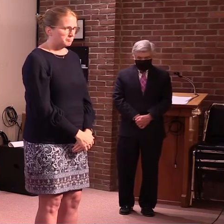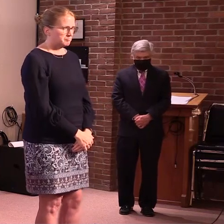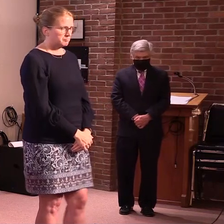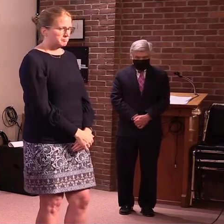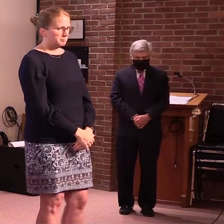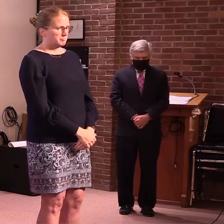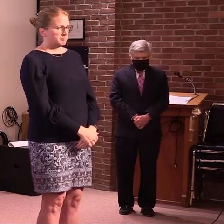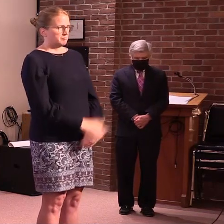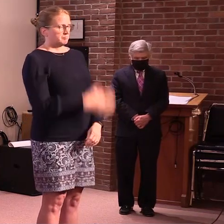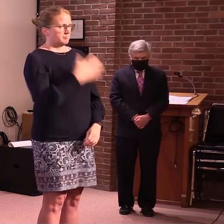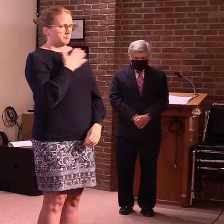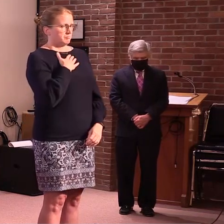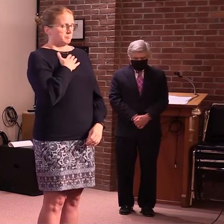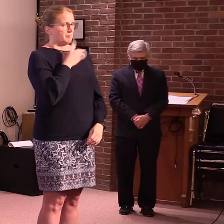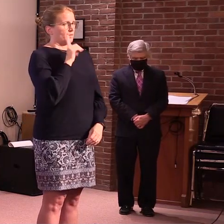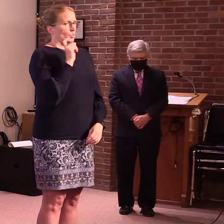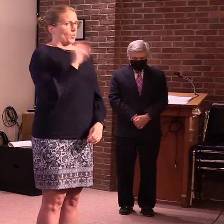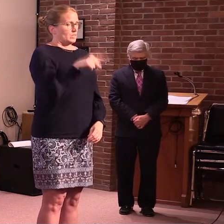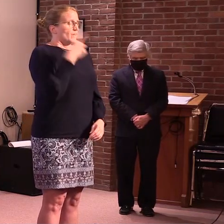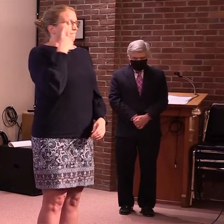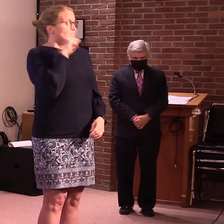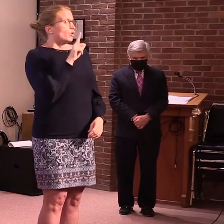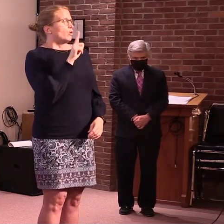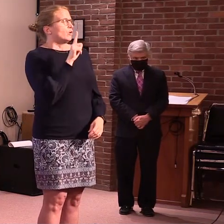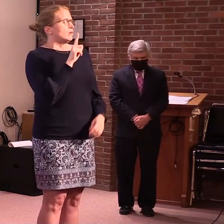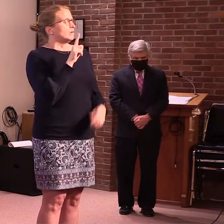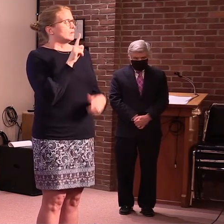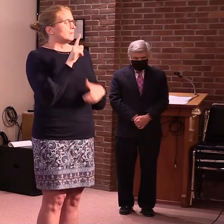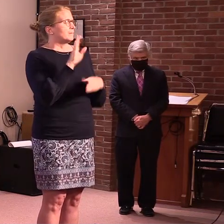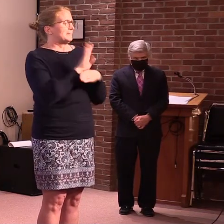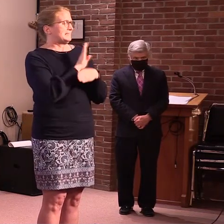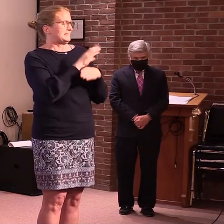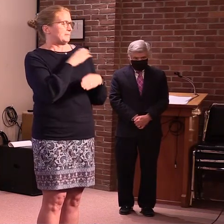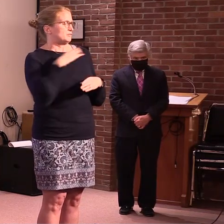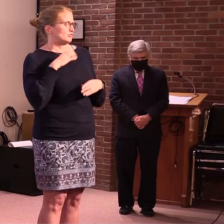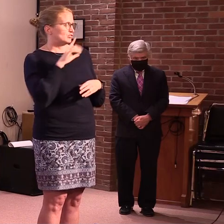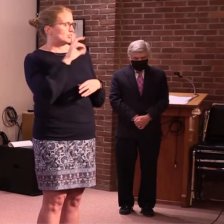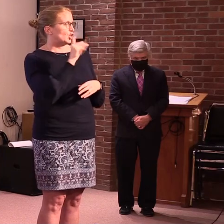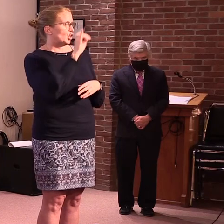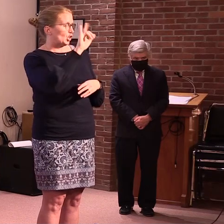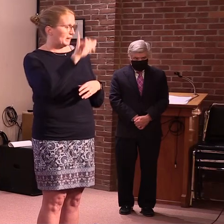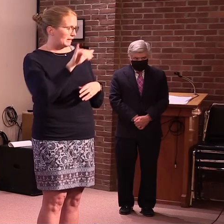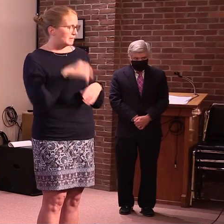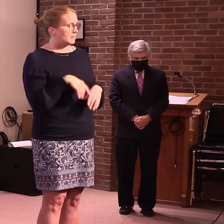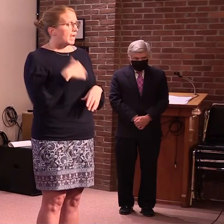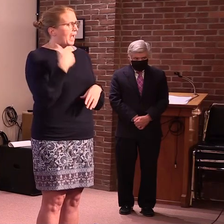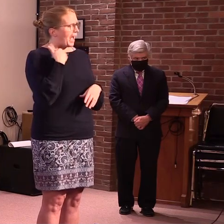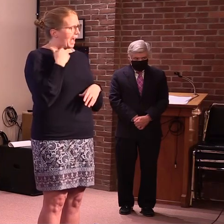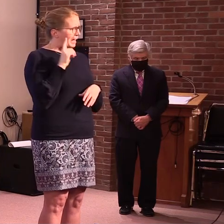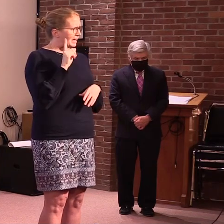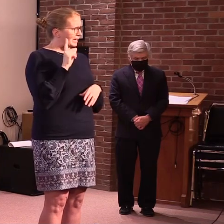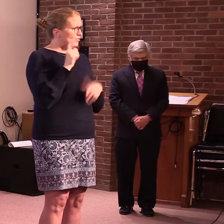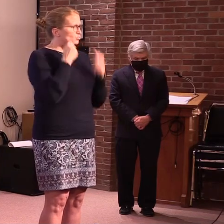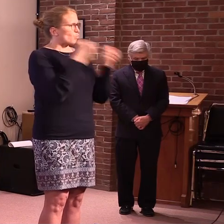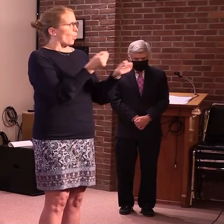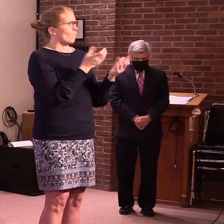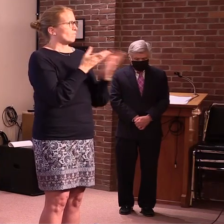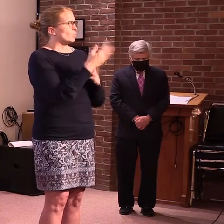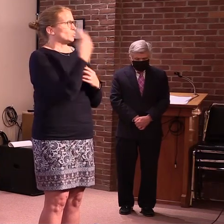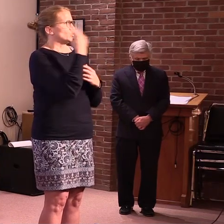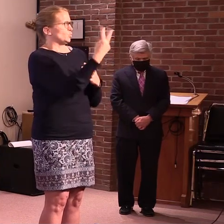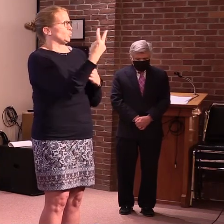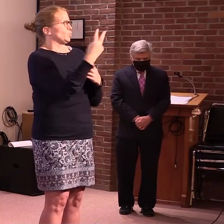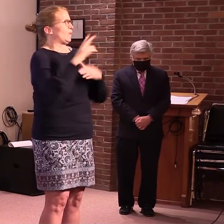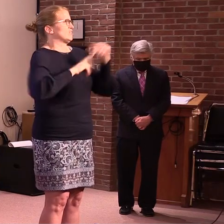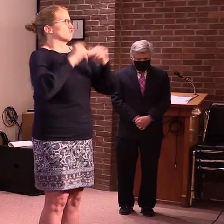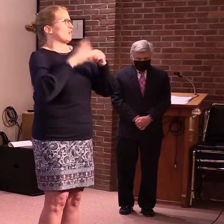Curley. I drove through two different road utility construction projects yesterday, and I had a question about those workers. Are those